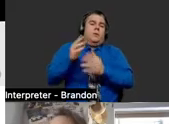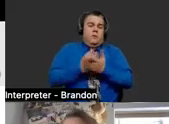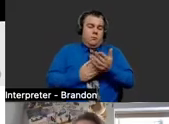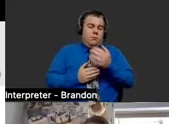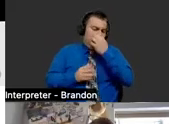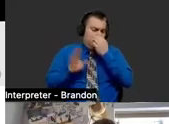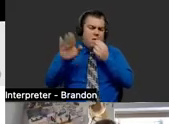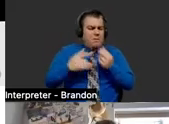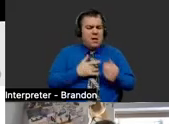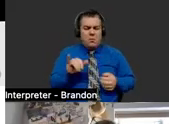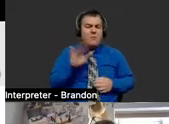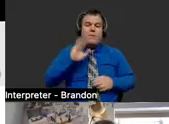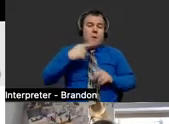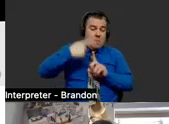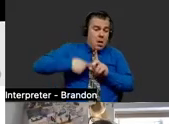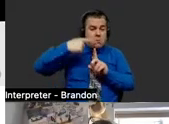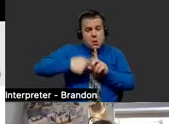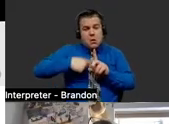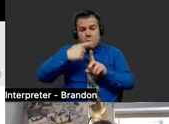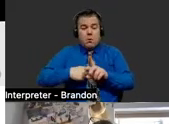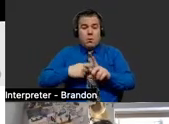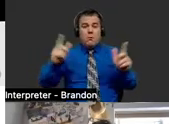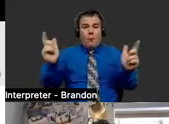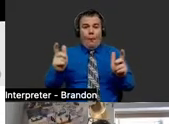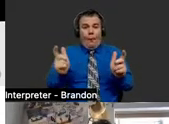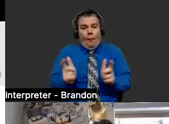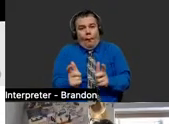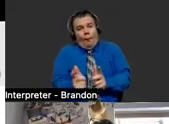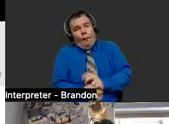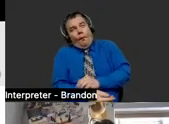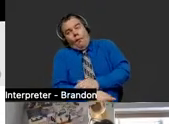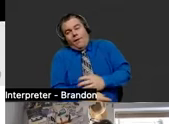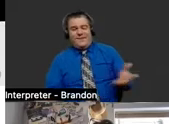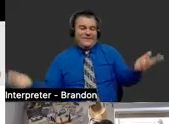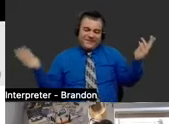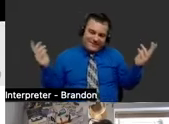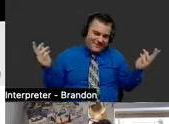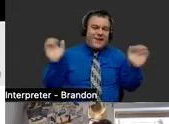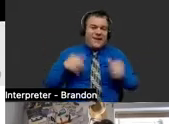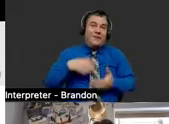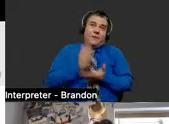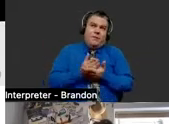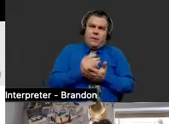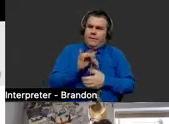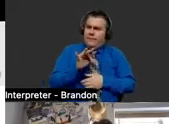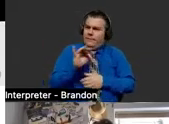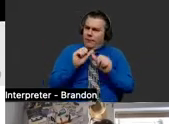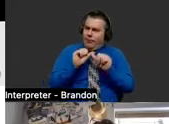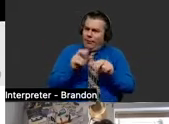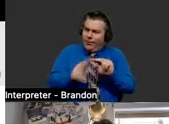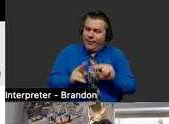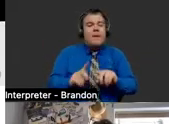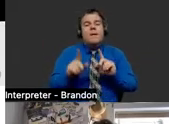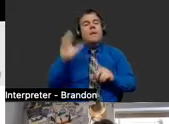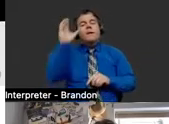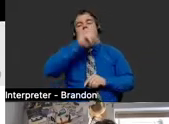doing this month after month after month until you're just skin and bones. You can always stop it, of course, if that's the case. But my guess is it's going to bring you